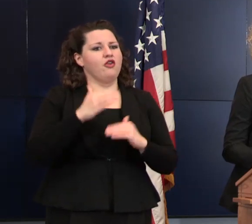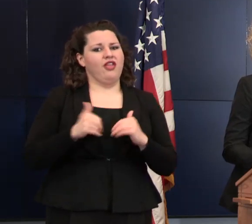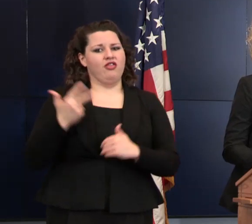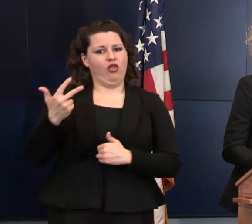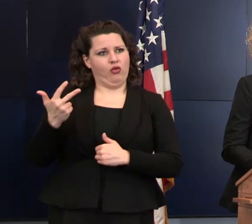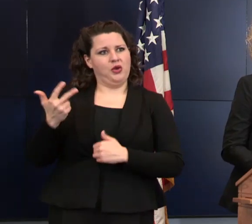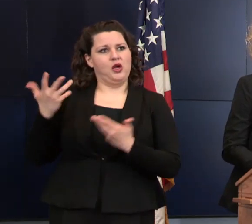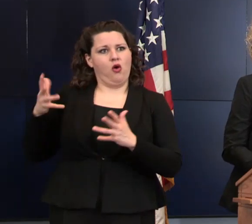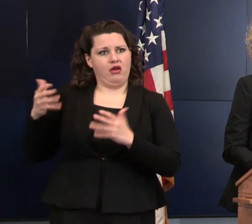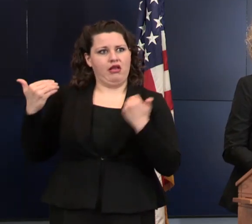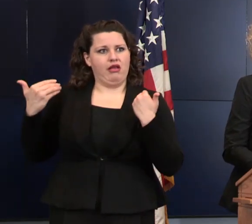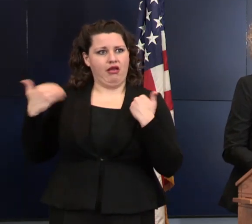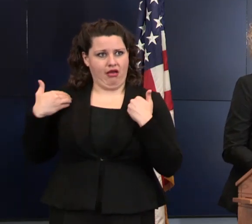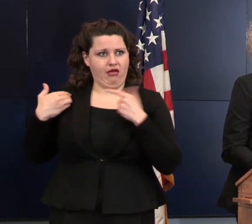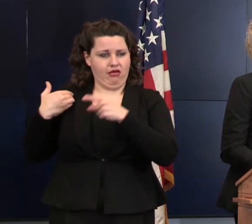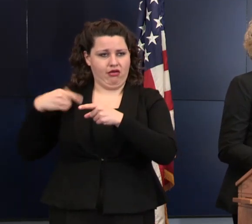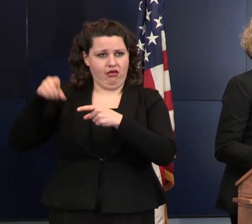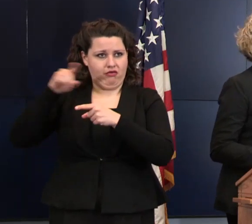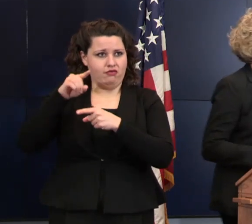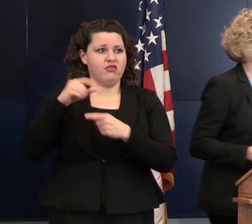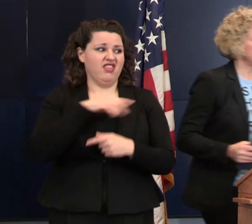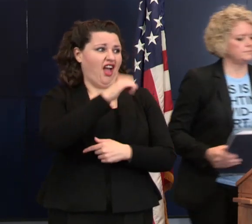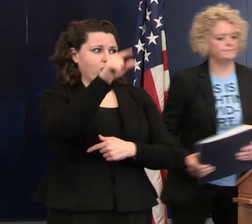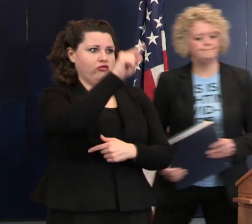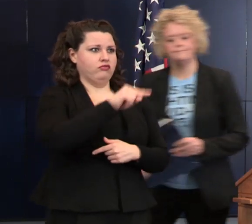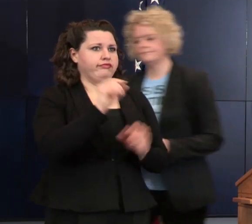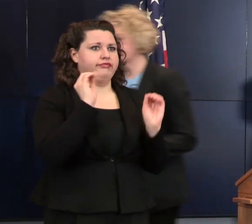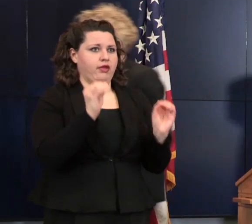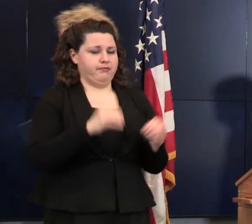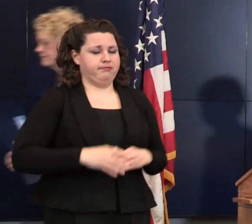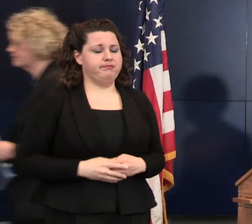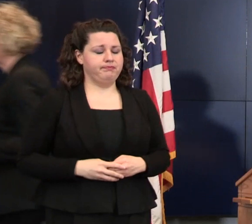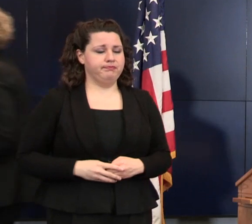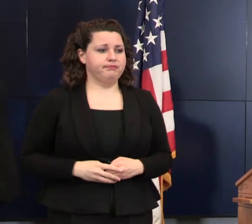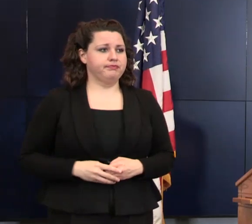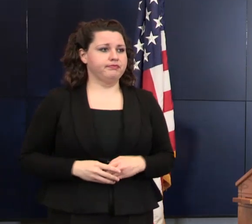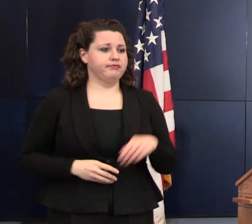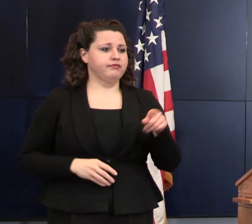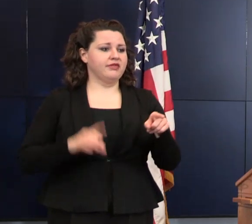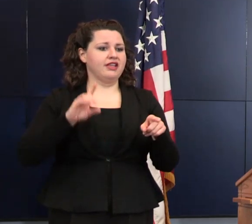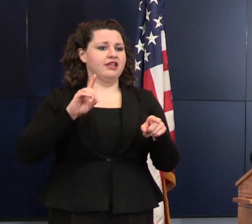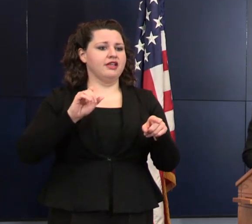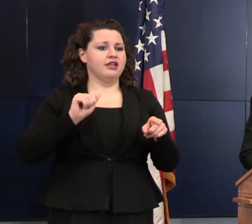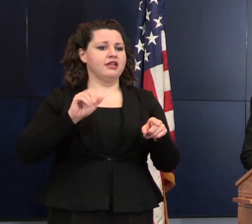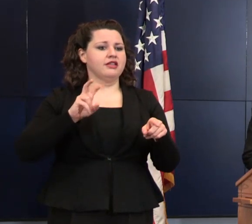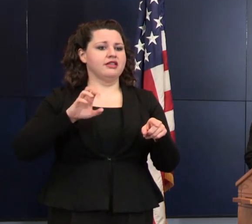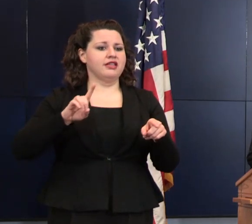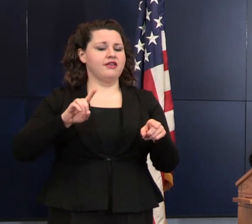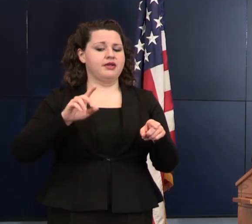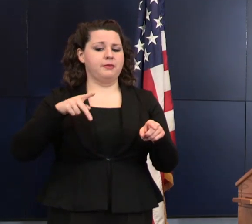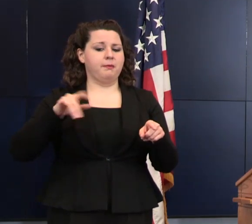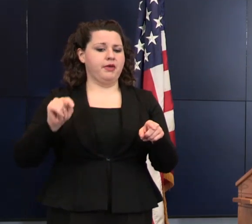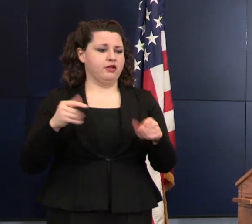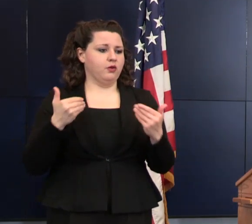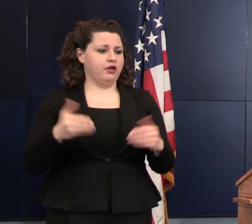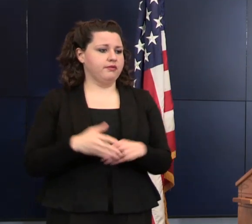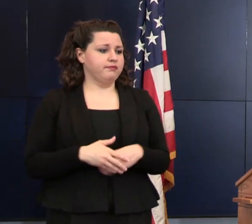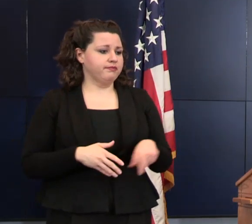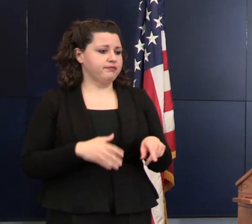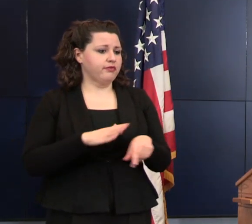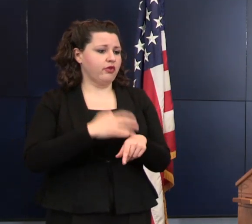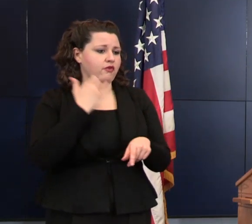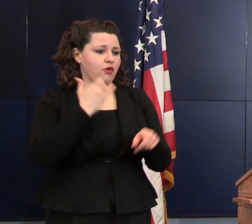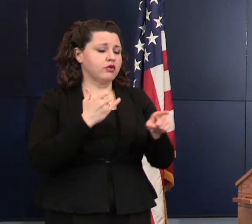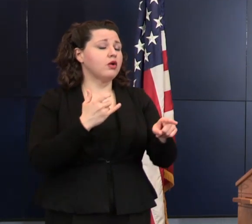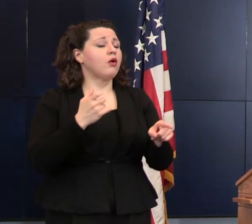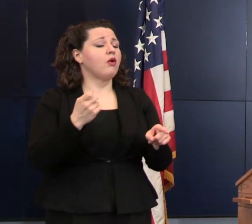facility outbreaks that I mentioned earlier. Thank you, Sarah. David Pitt, go ahead. Yes, thank you very much.